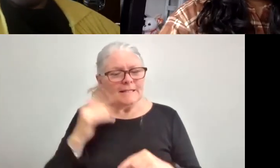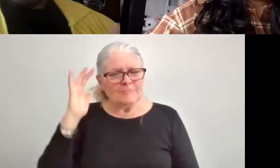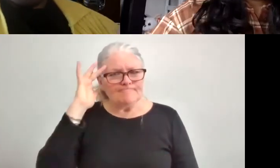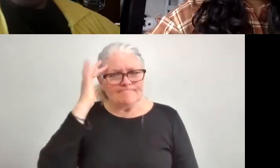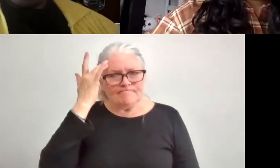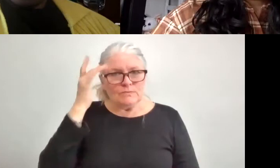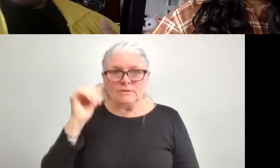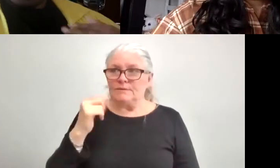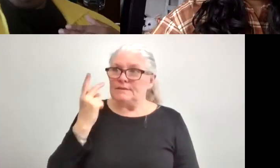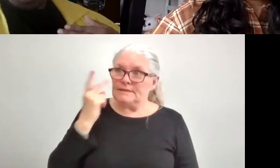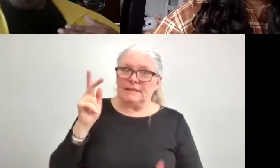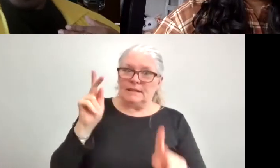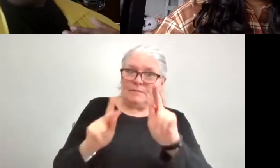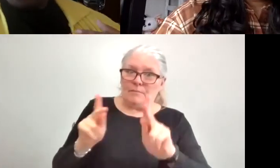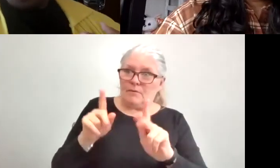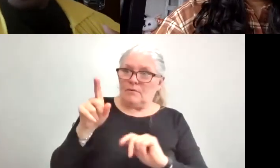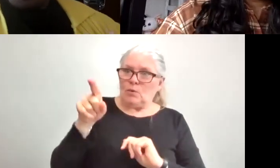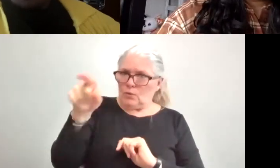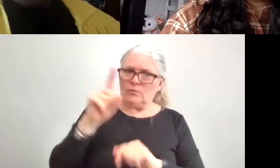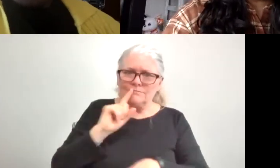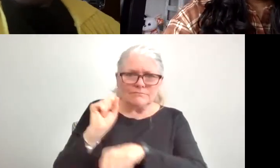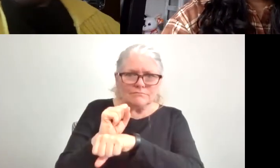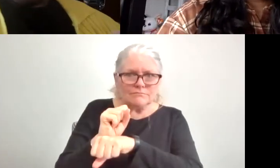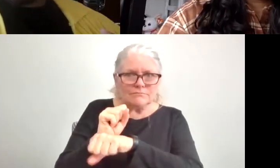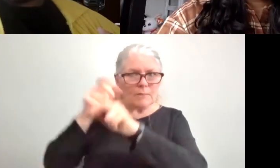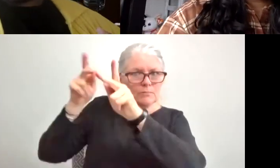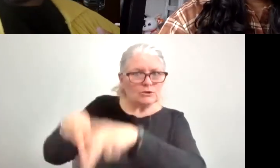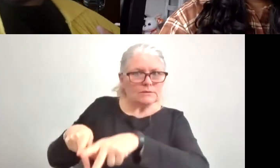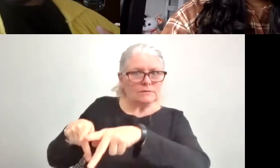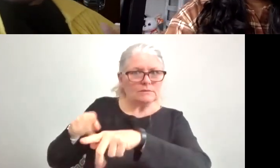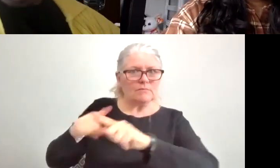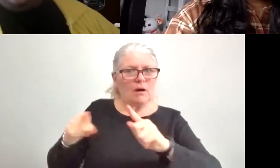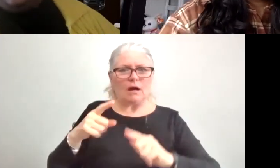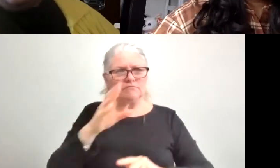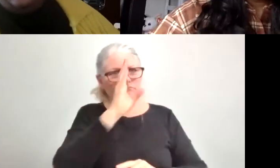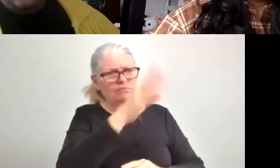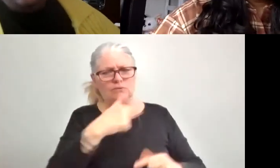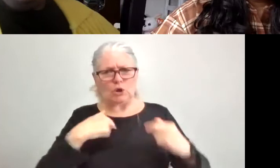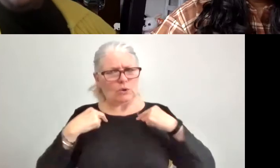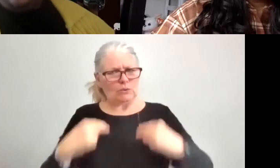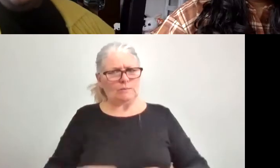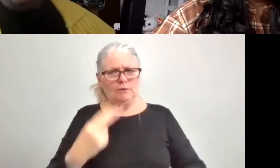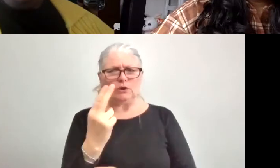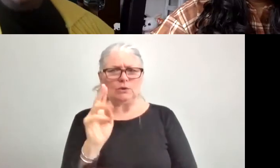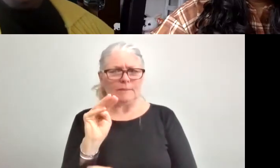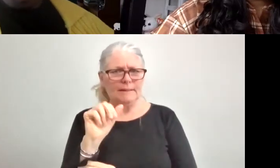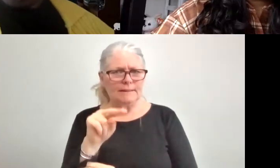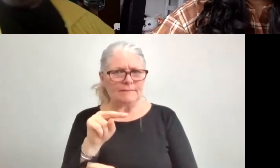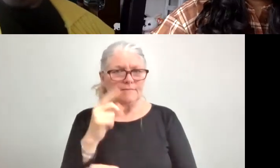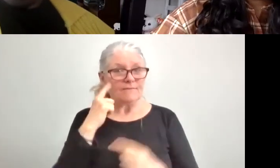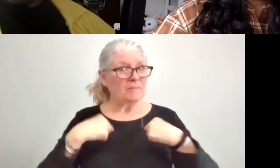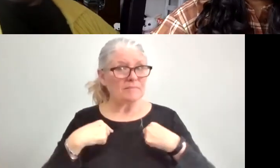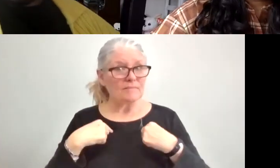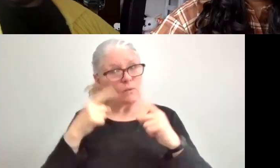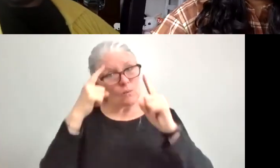people while telling people that we are human, right? And for me, the ideal is not perfection. It will never be